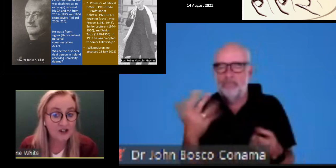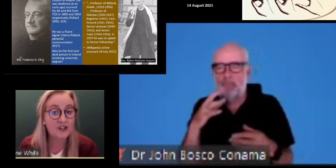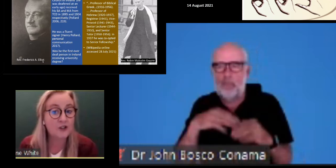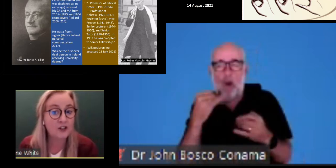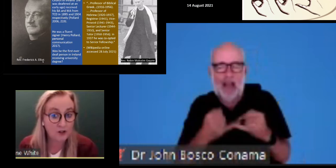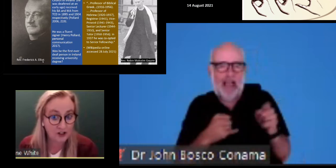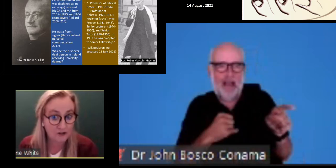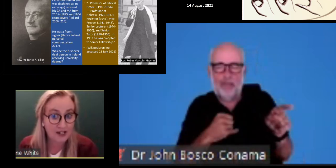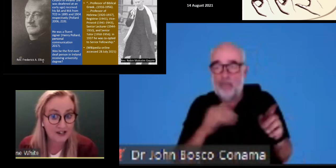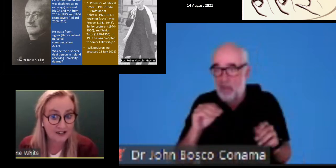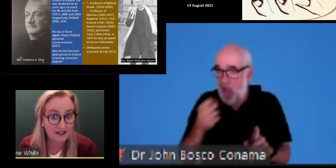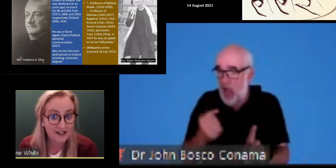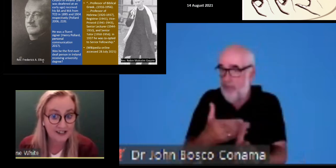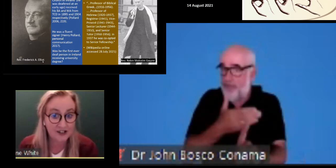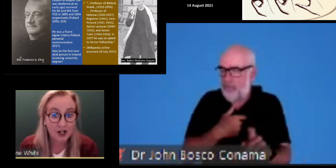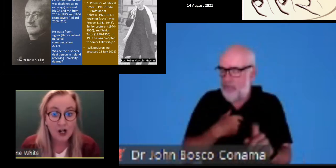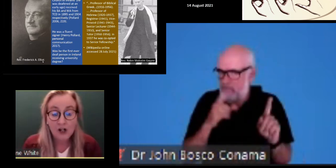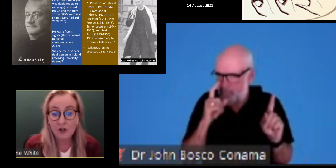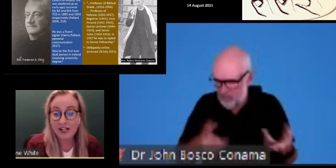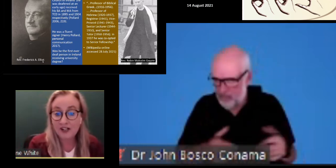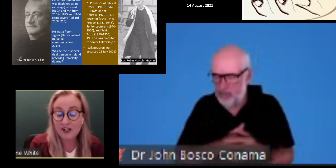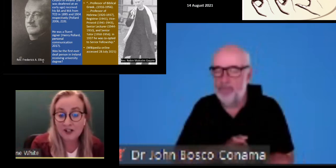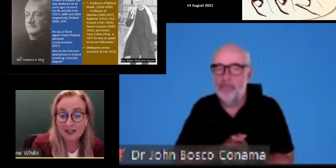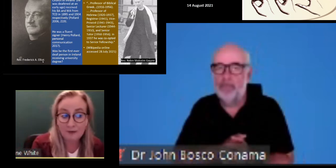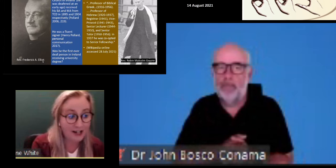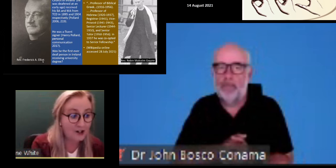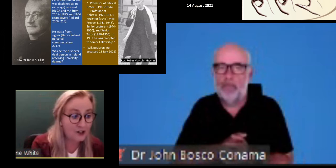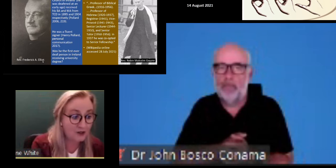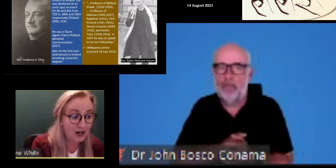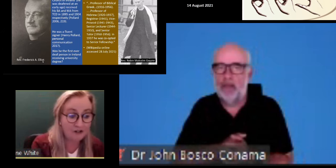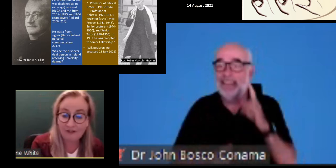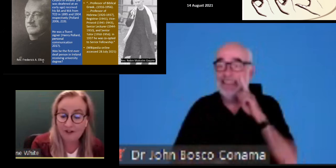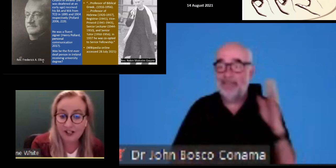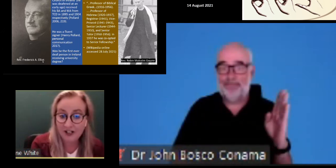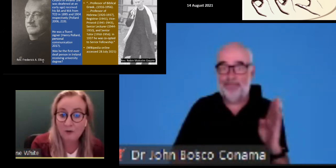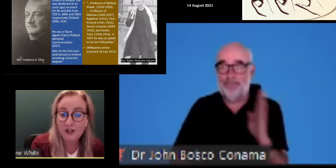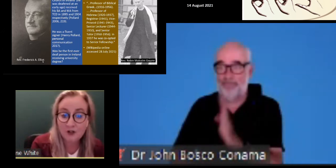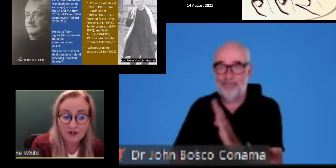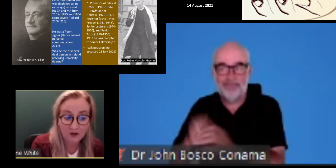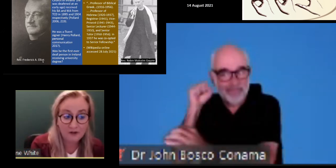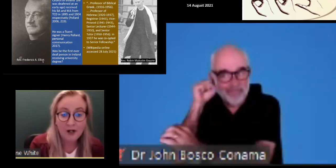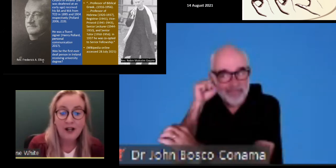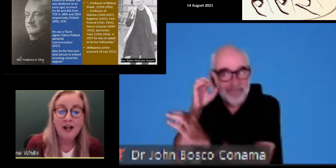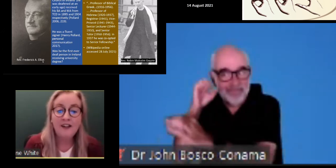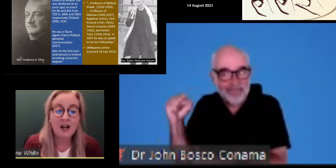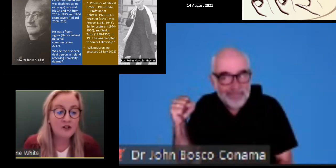education. So they were discriminated in that sense. So is there somebody prior to our reverend here? We don't know. Now to